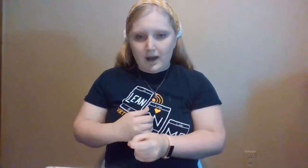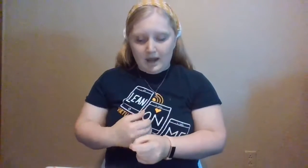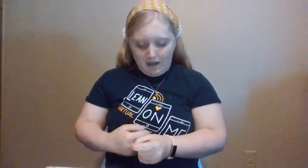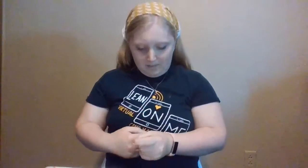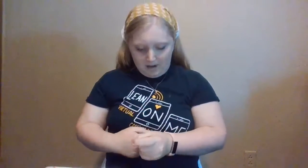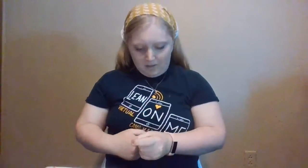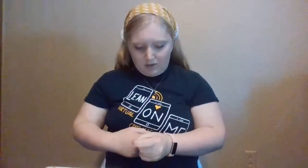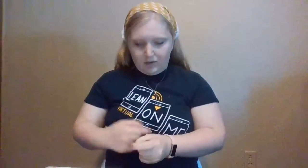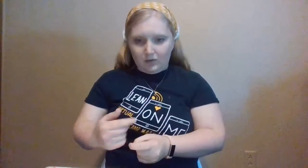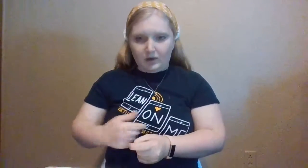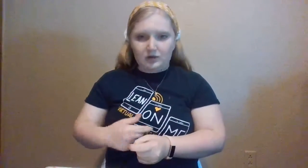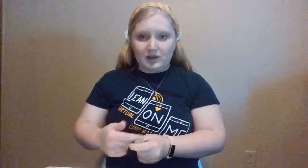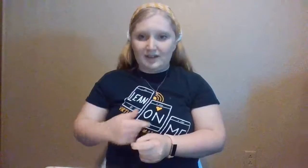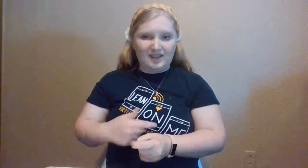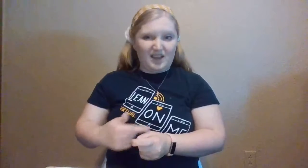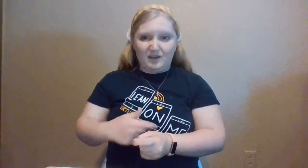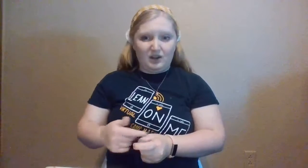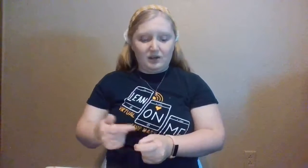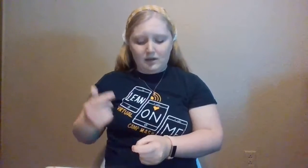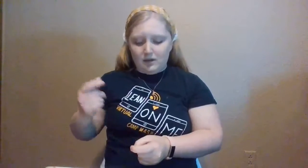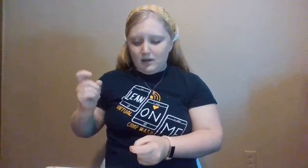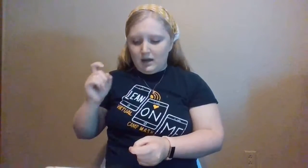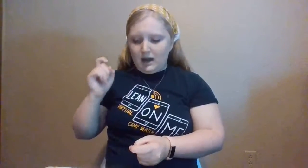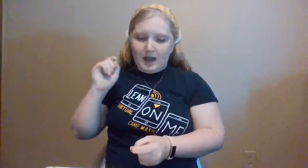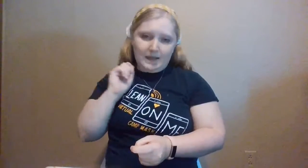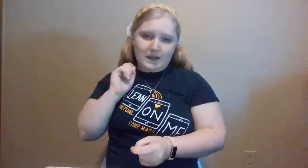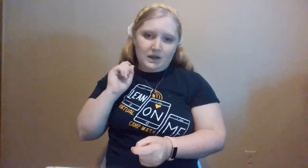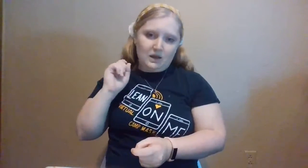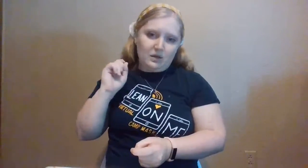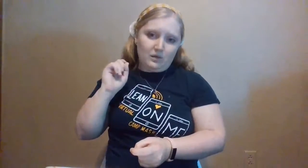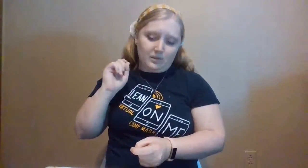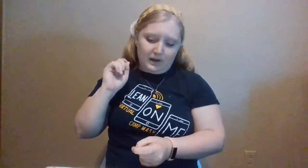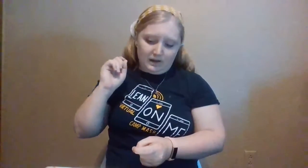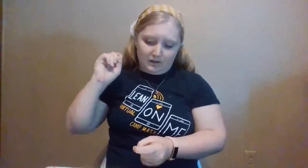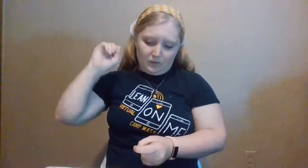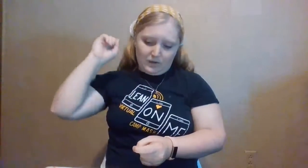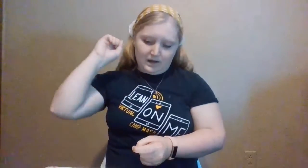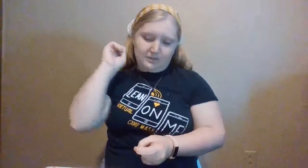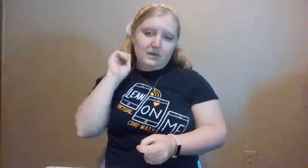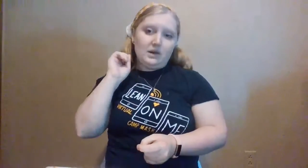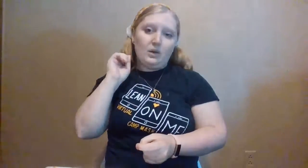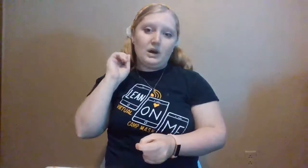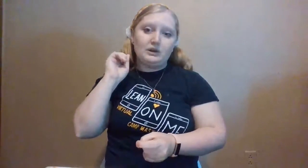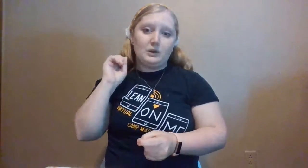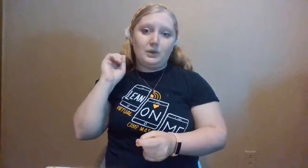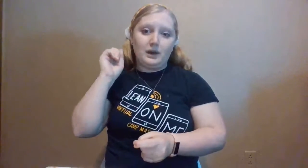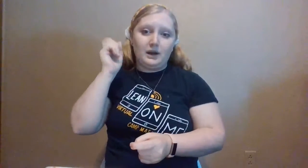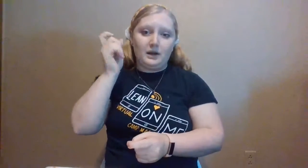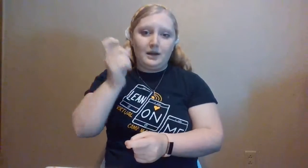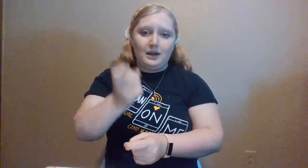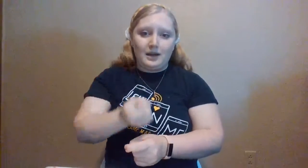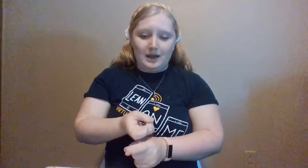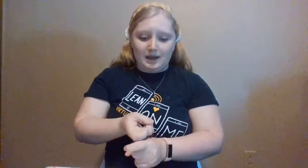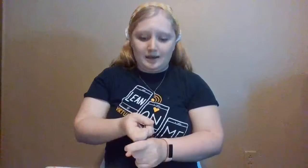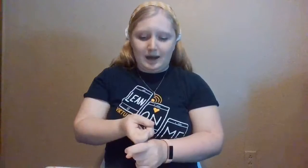right at about your chest level, and then you bring one up to your shoulder and